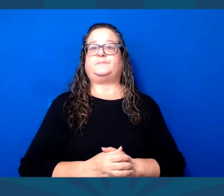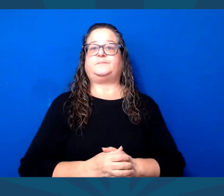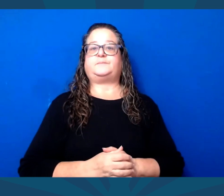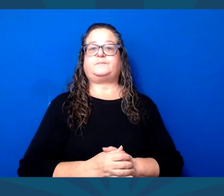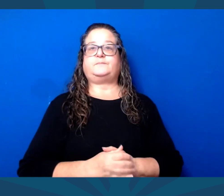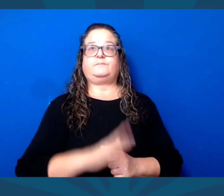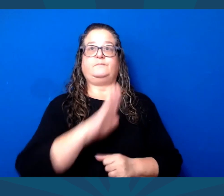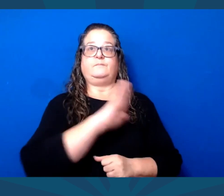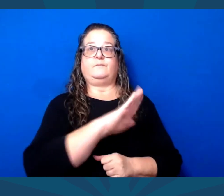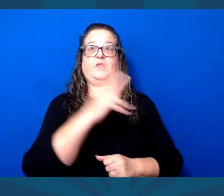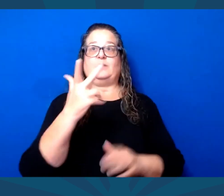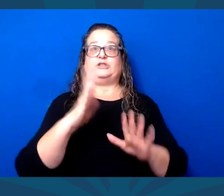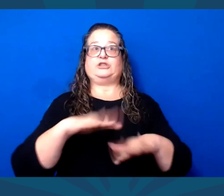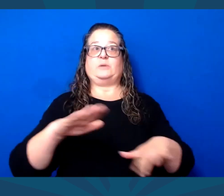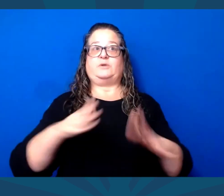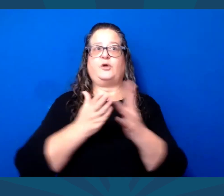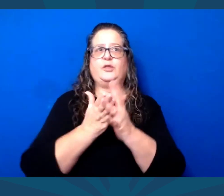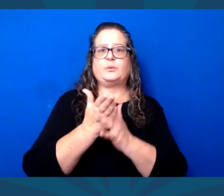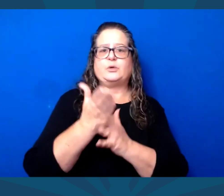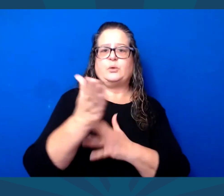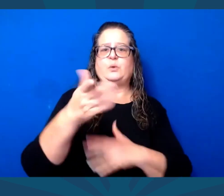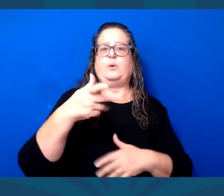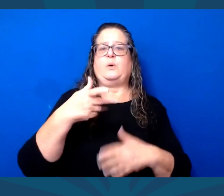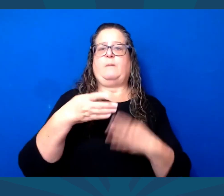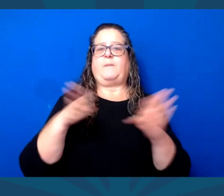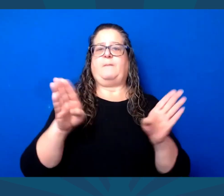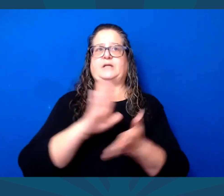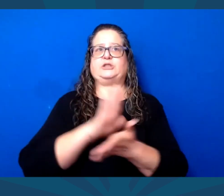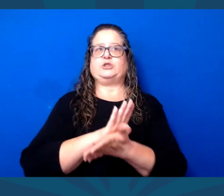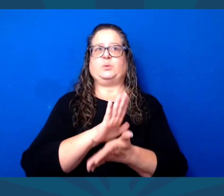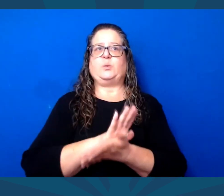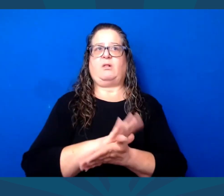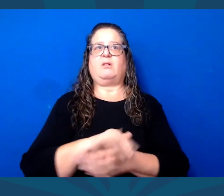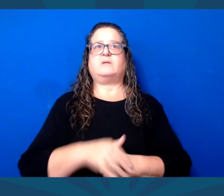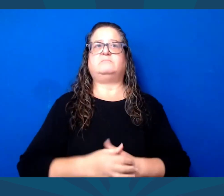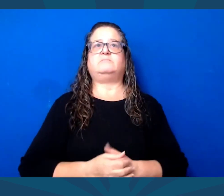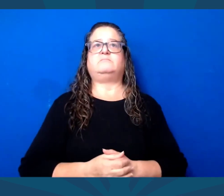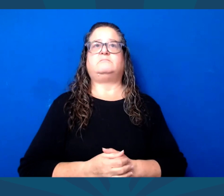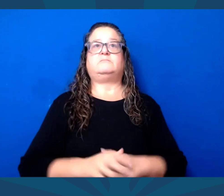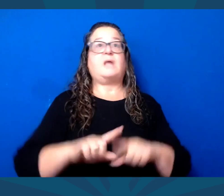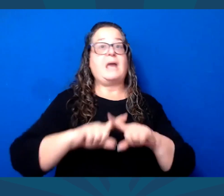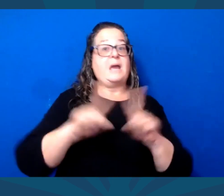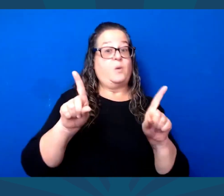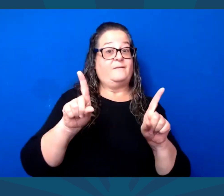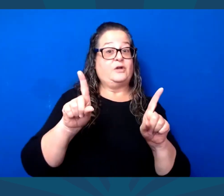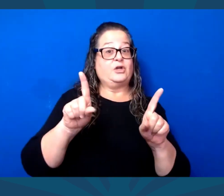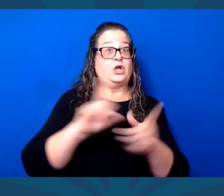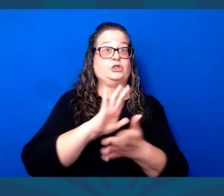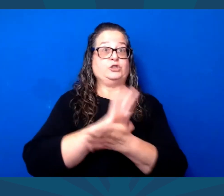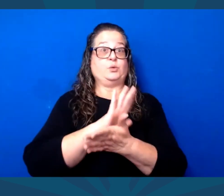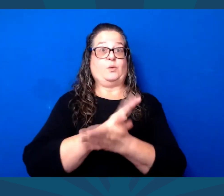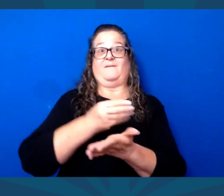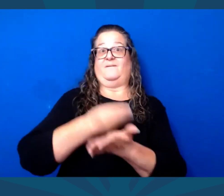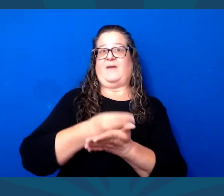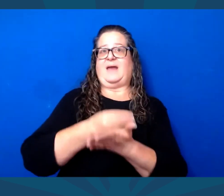Most of my professional career was spent in middle schools as a teacher, assistant principal, and